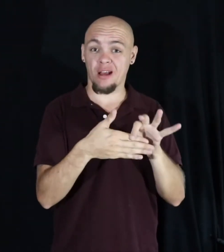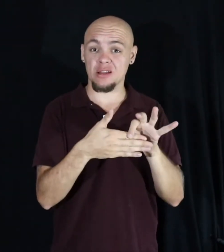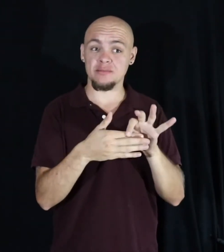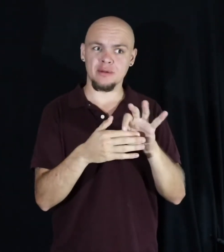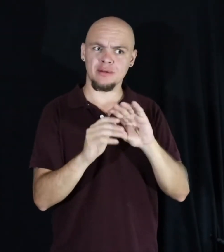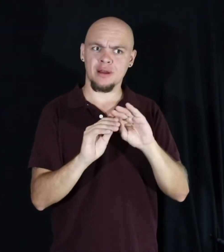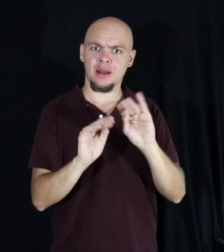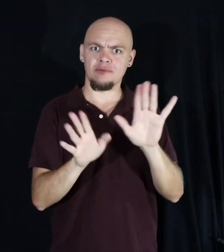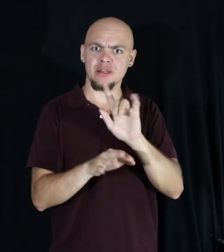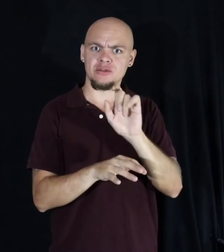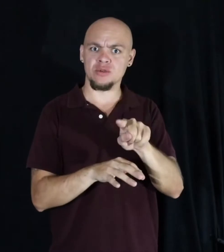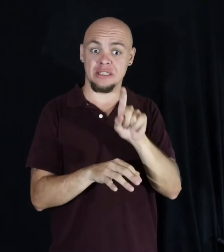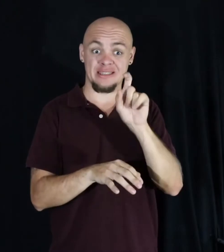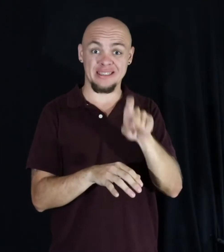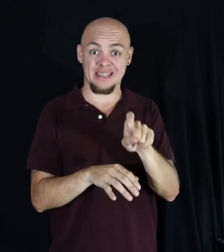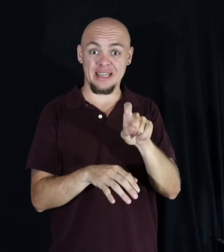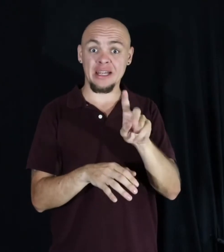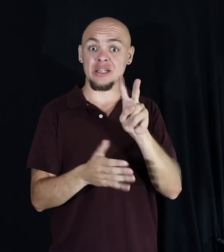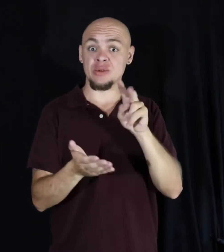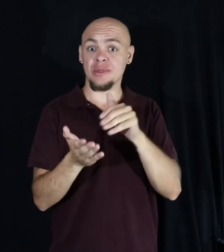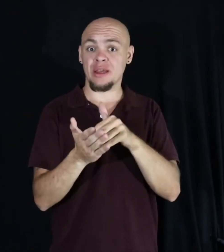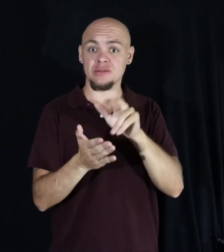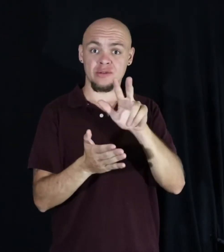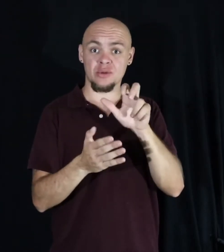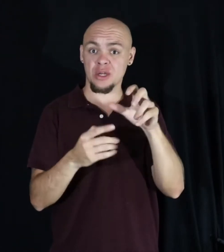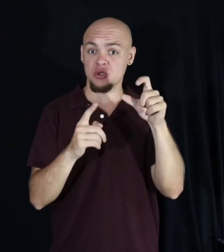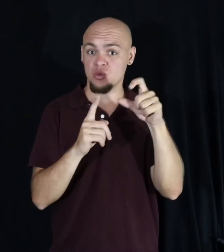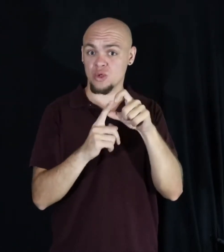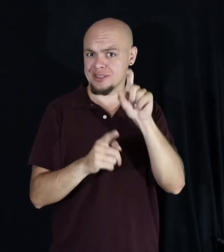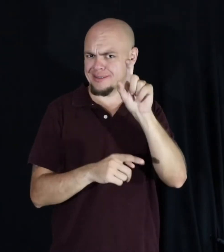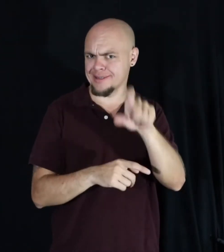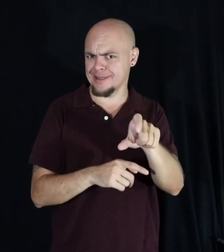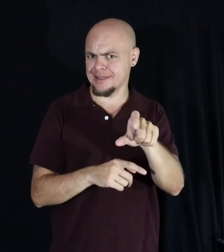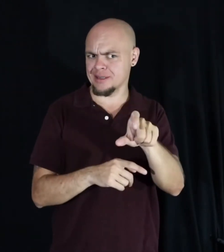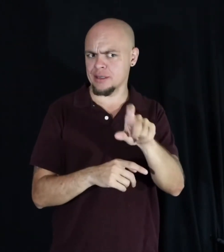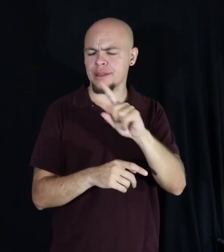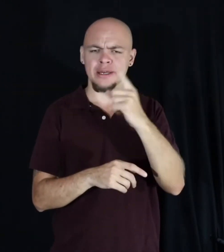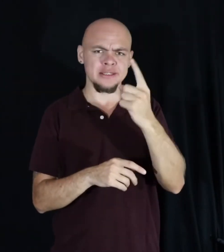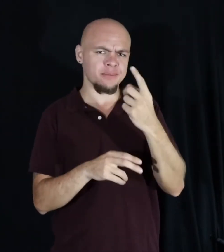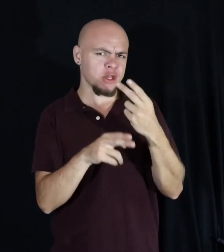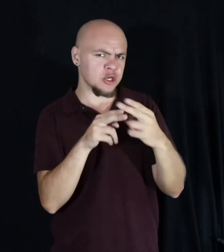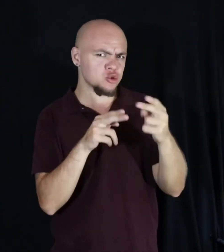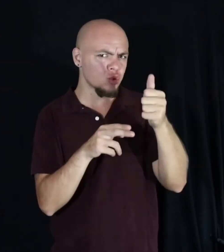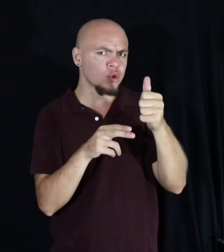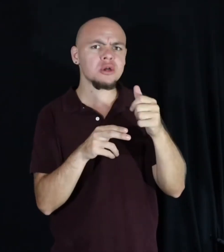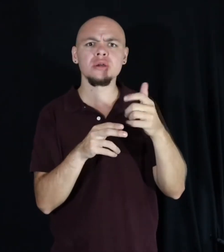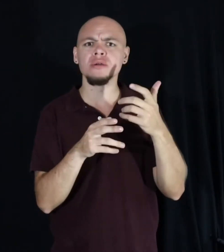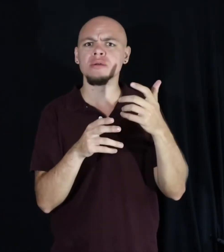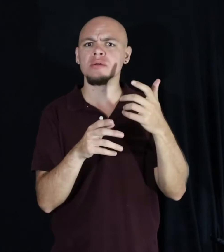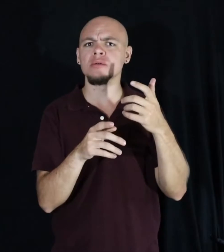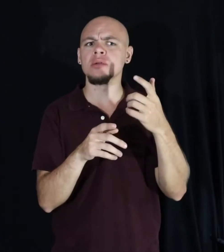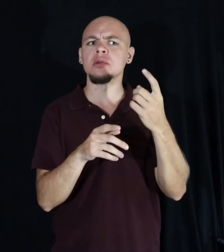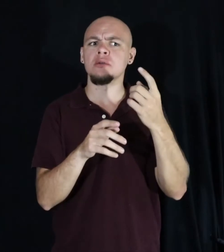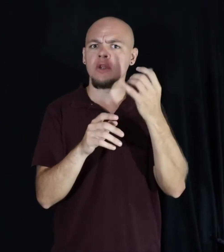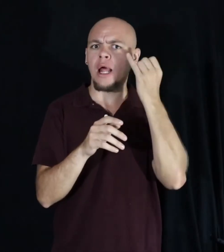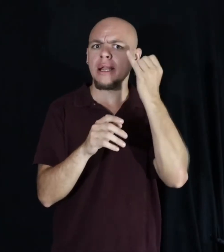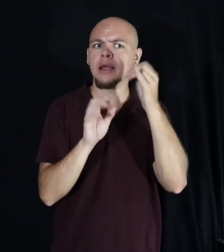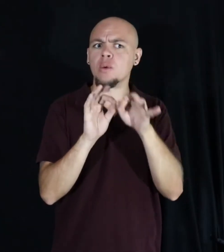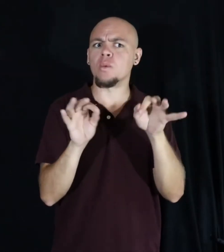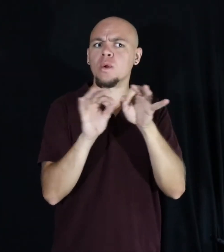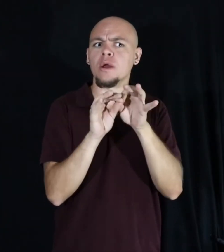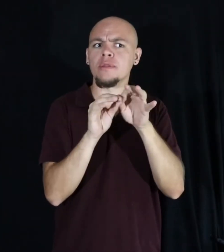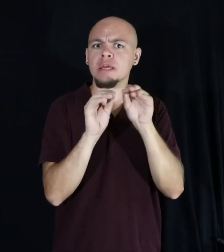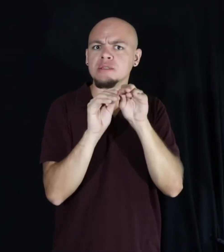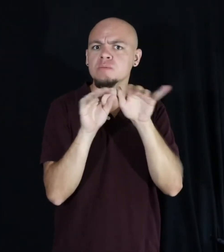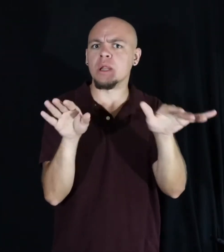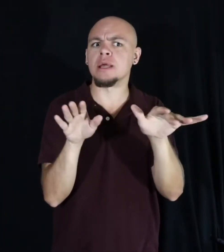is, does a TED Talk really need 2,300 words? Isn't there something shorter? I mean, if you have an idea worth spreading, surely you can